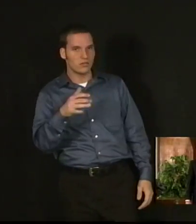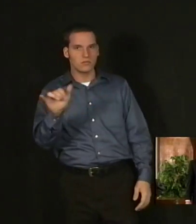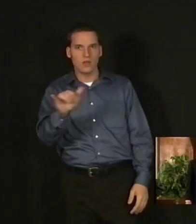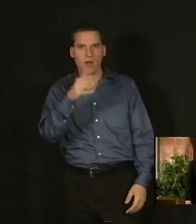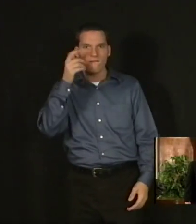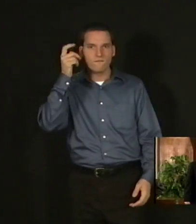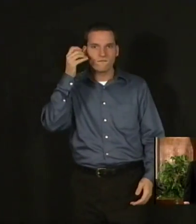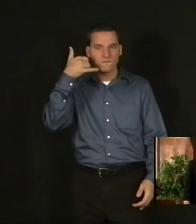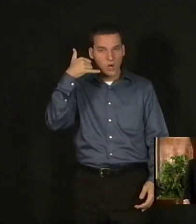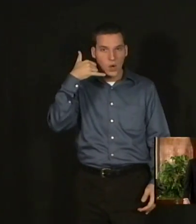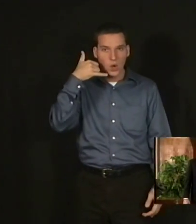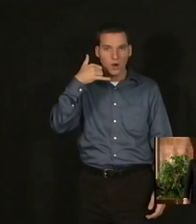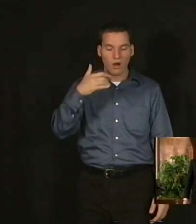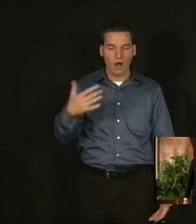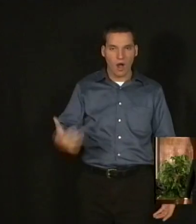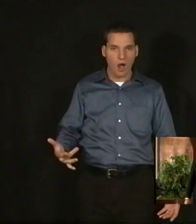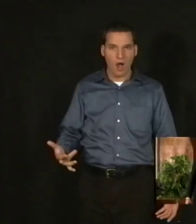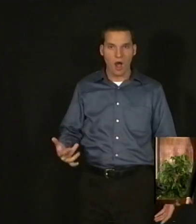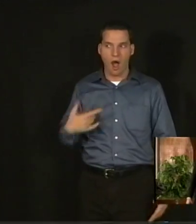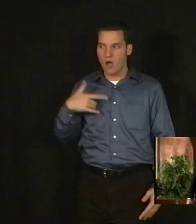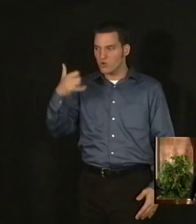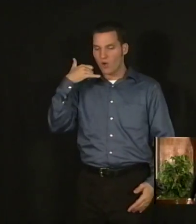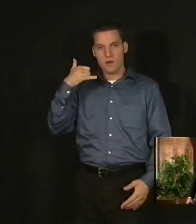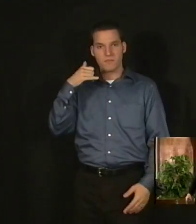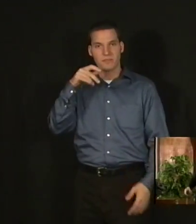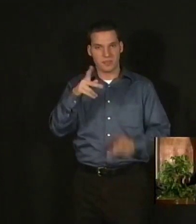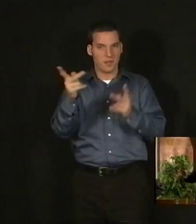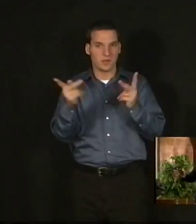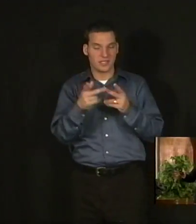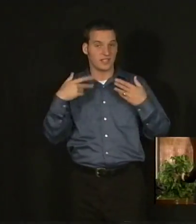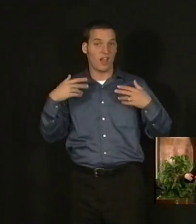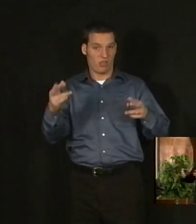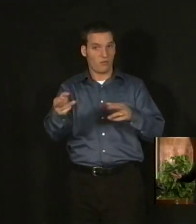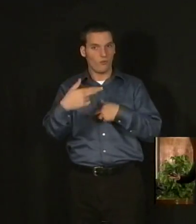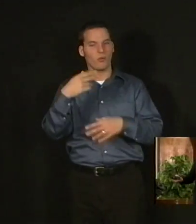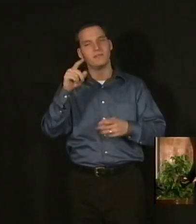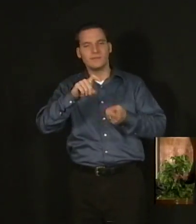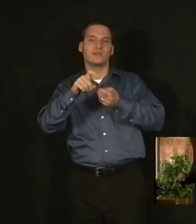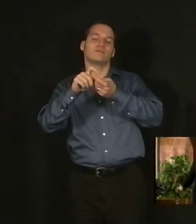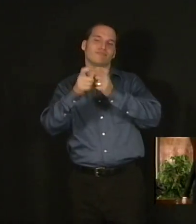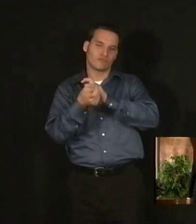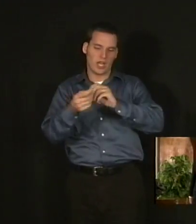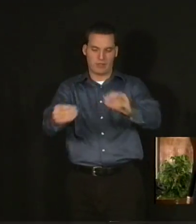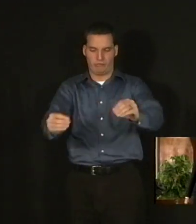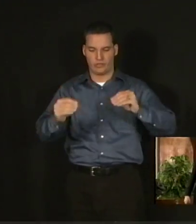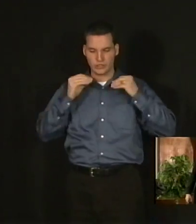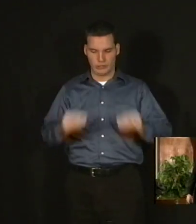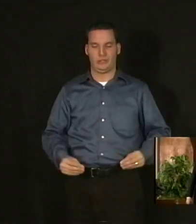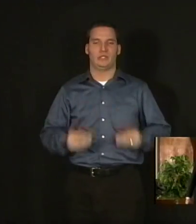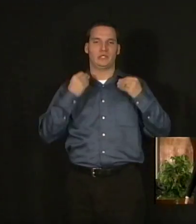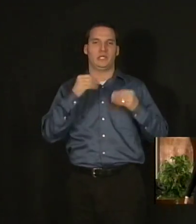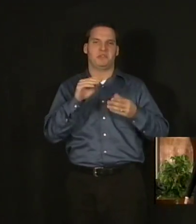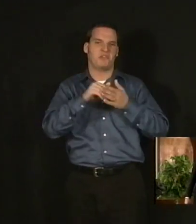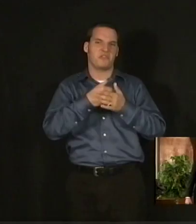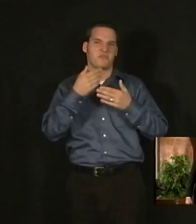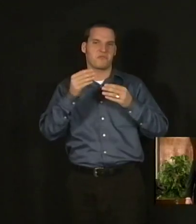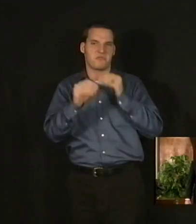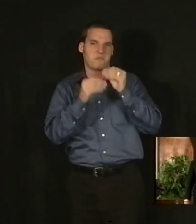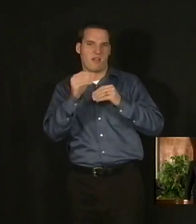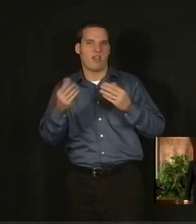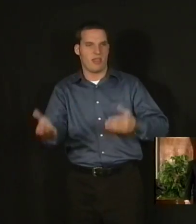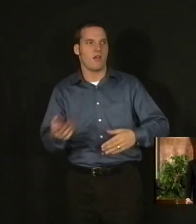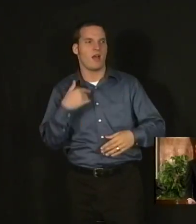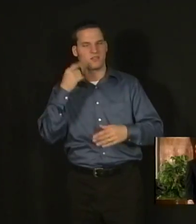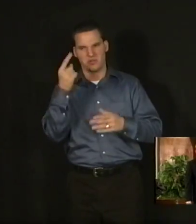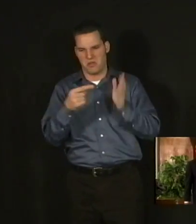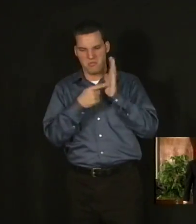that over the phone. I called the place that had the room, I'm sure they had to change the sheets and put some new Band-Aids out and stuff, and I said, listen, I saw your